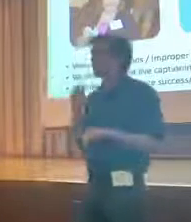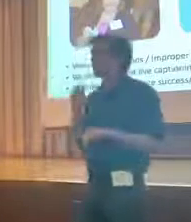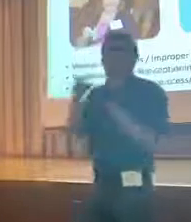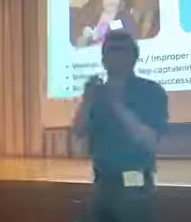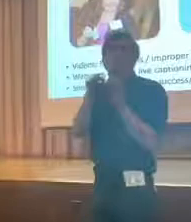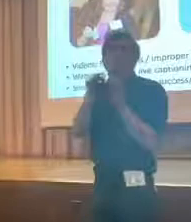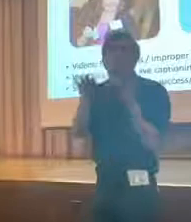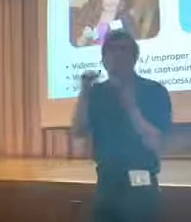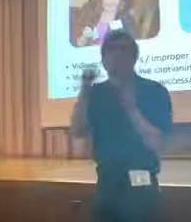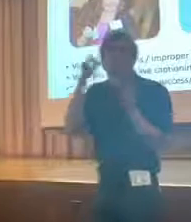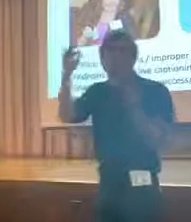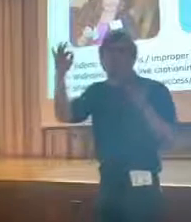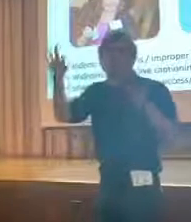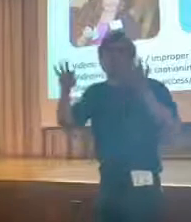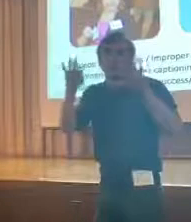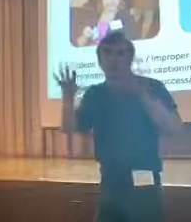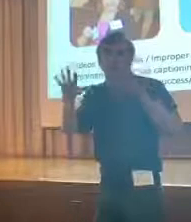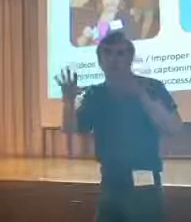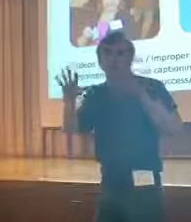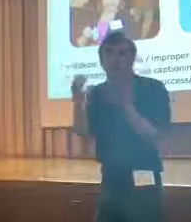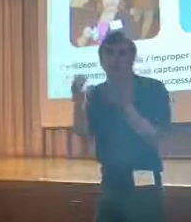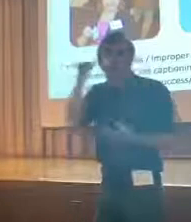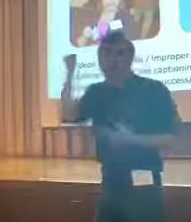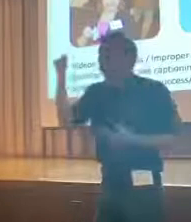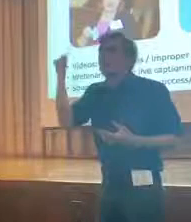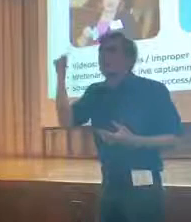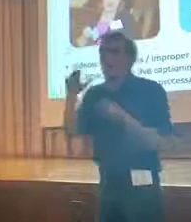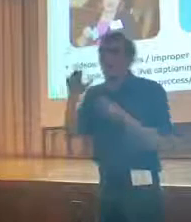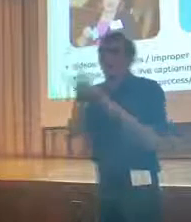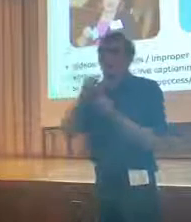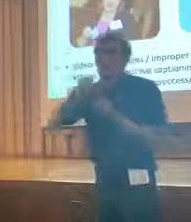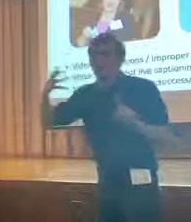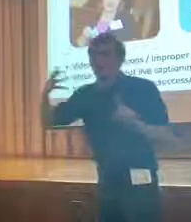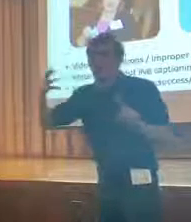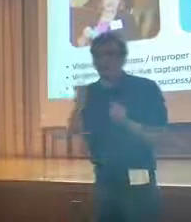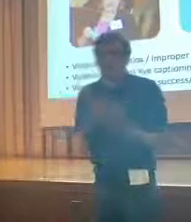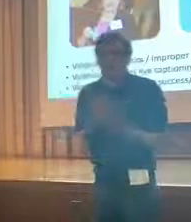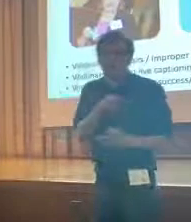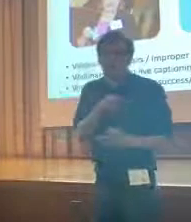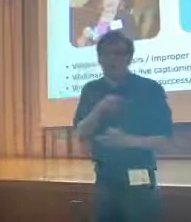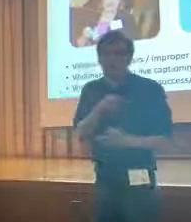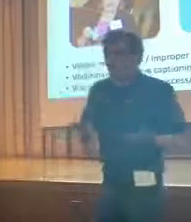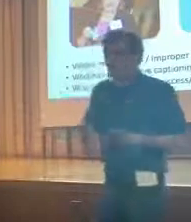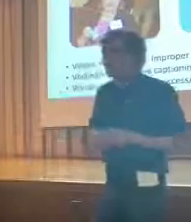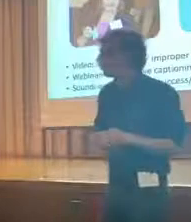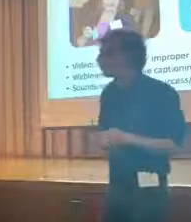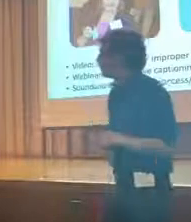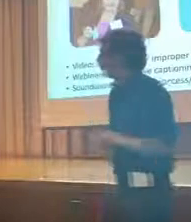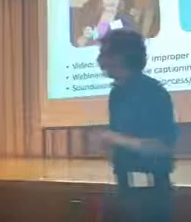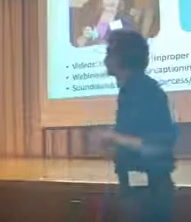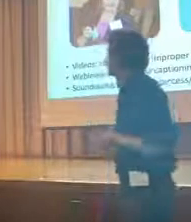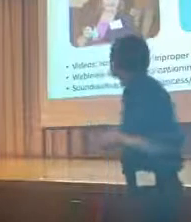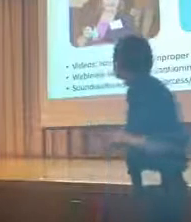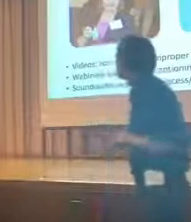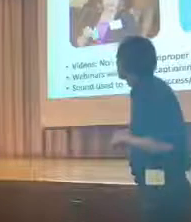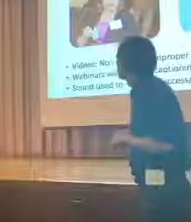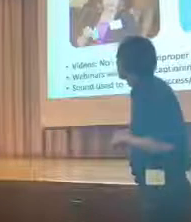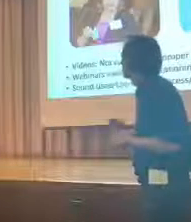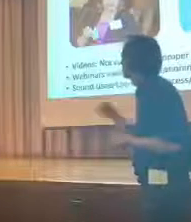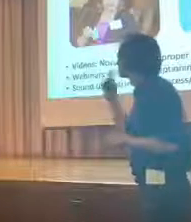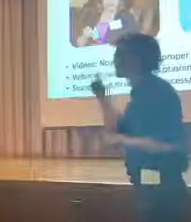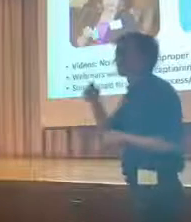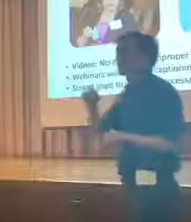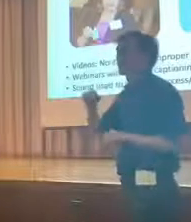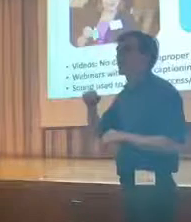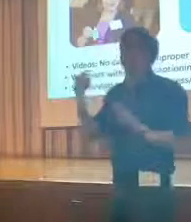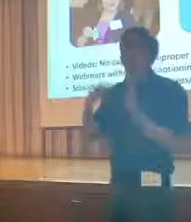you an idea. So let's take a closer look when you can't hear well or you can't hear at all. This is one of our testers,